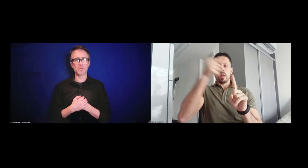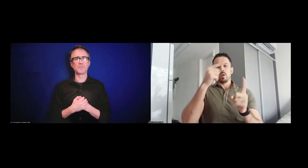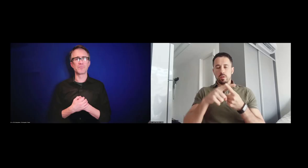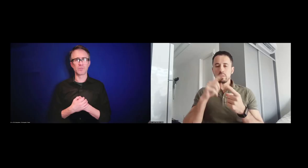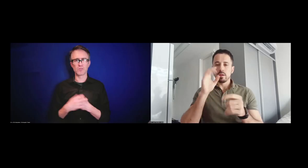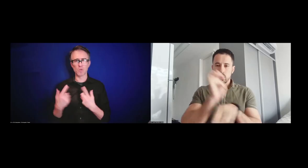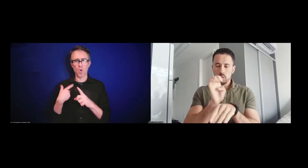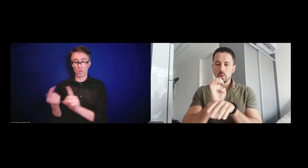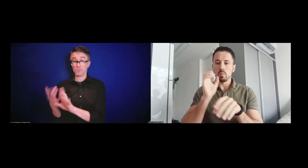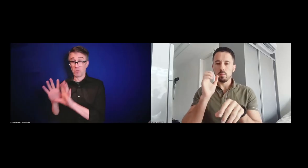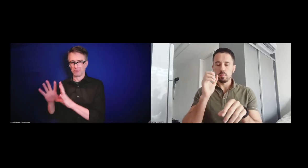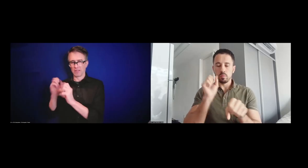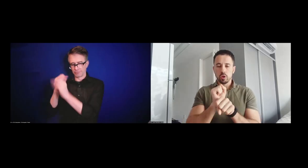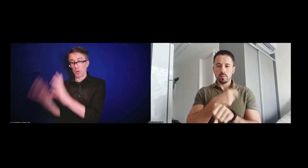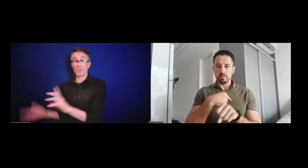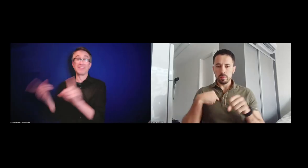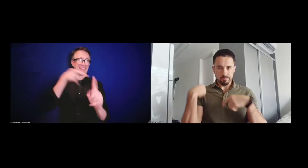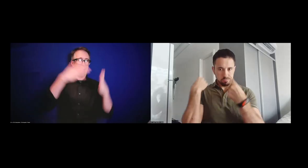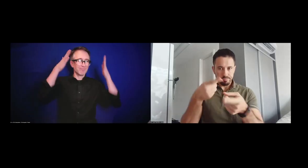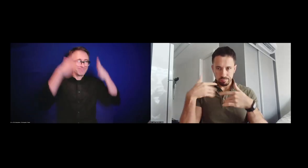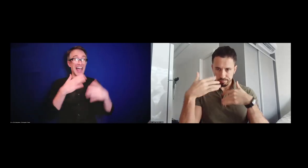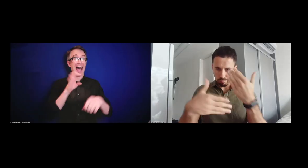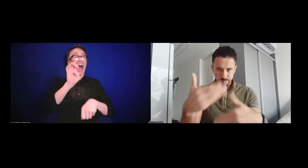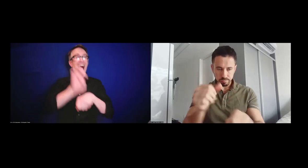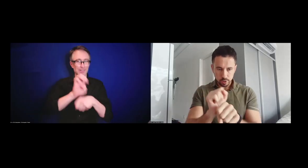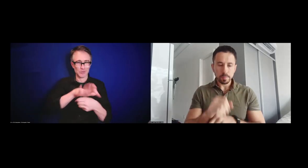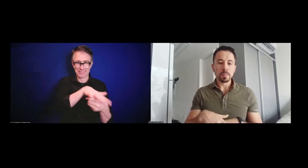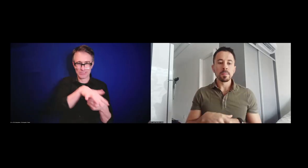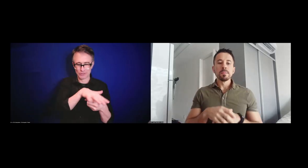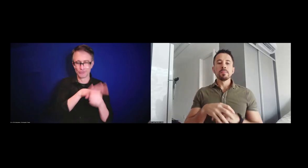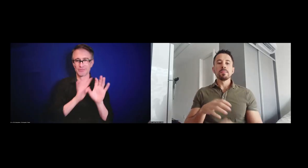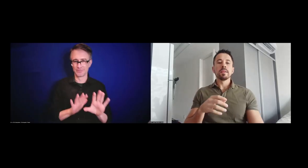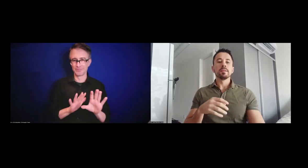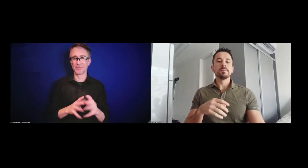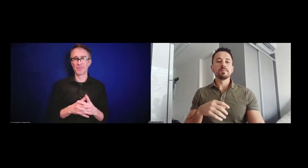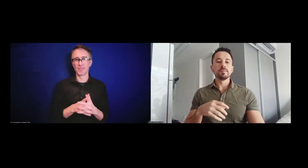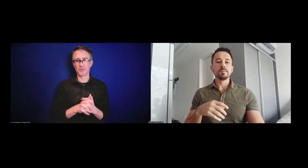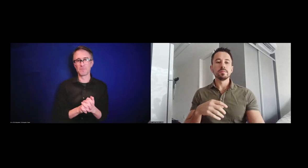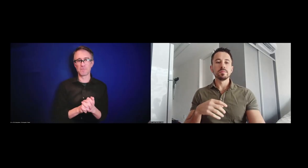and how we can show them. So going back to Ecuador and the work that we did there.